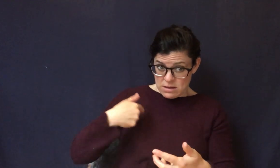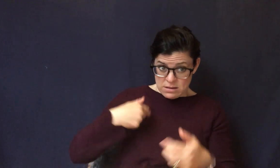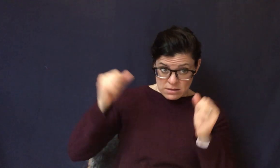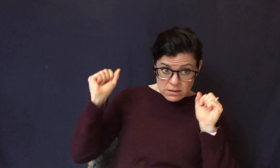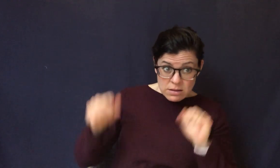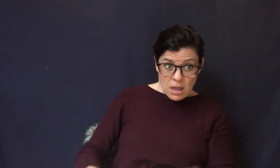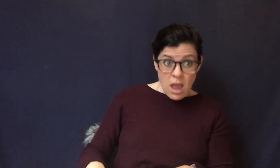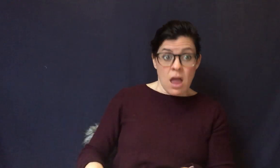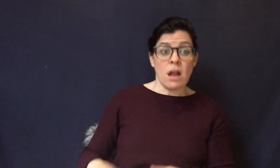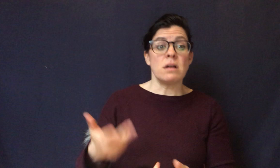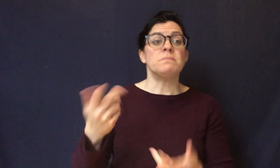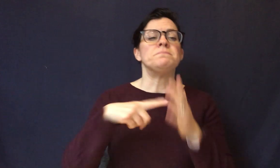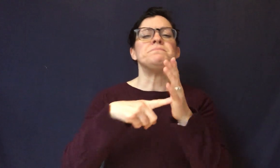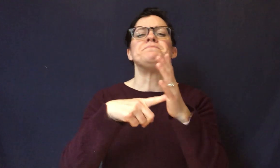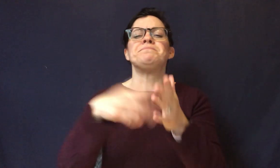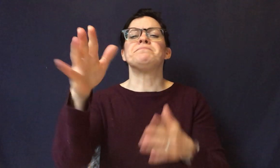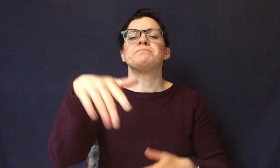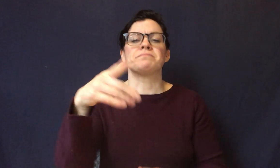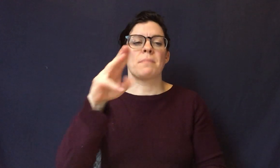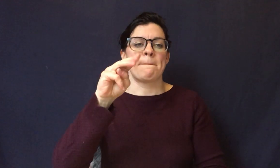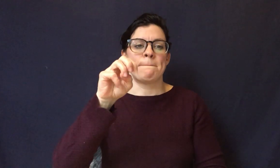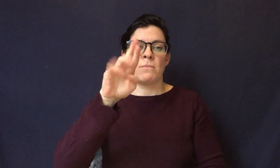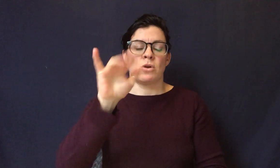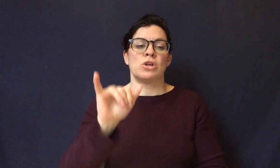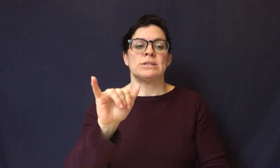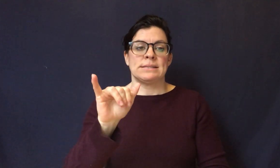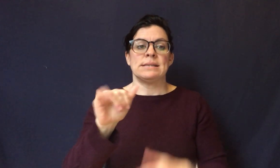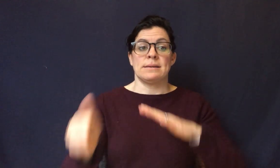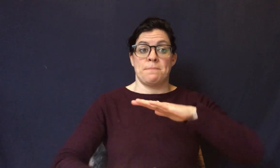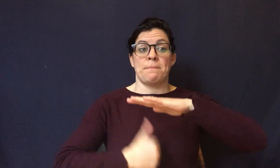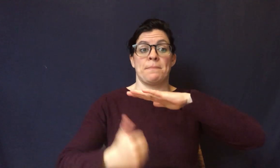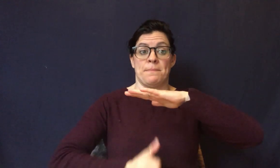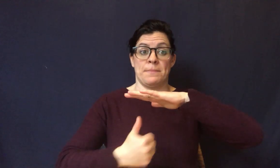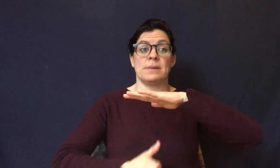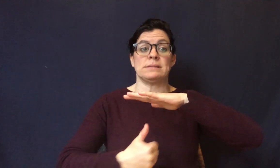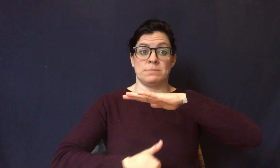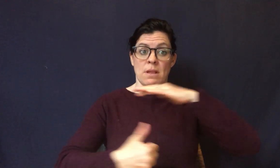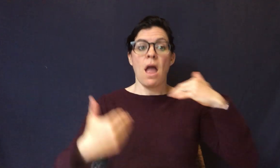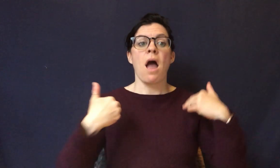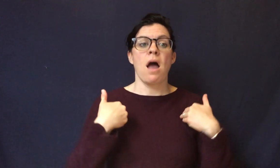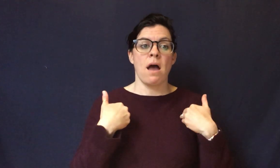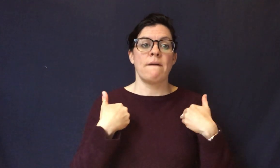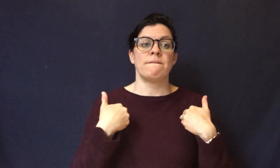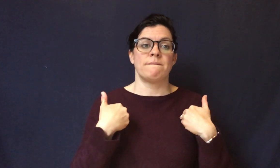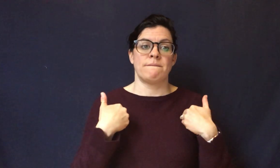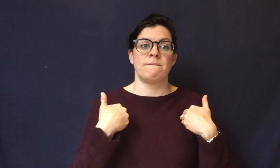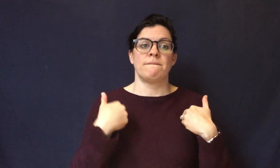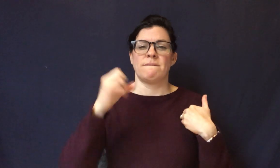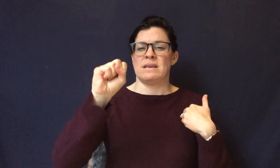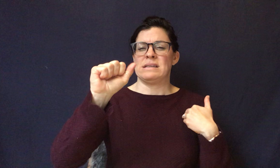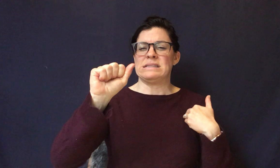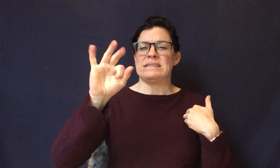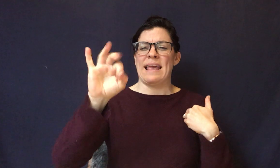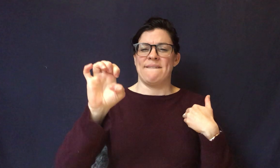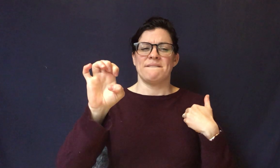there, and a couple of you tried to lift the safe, and boom, you could not lift the safe. The reason you couldn't lift the safe, it was too